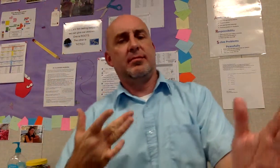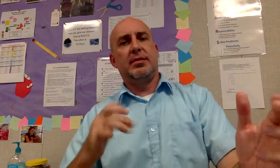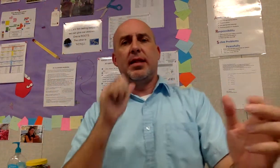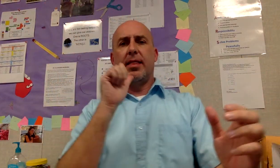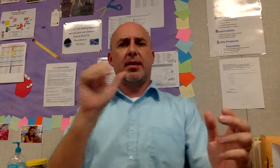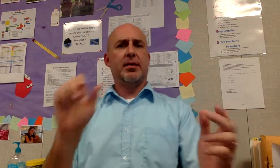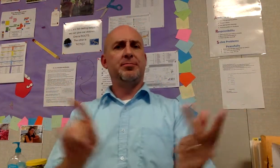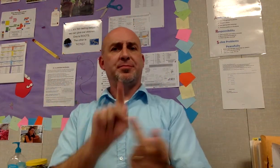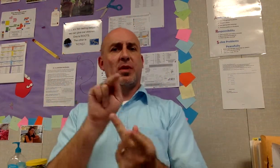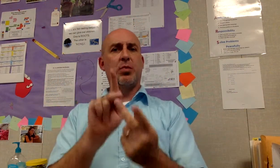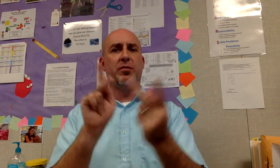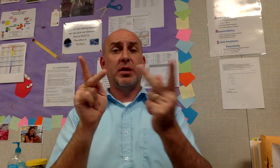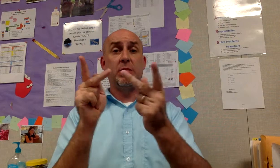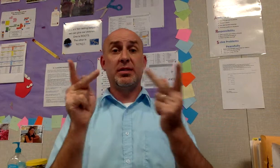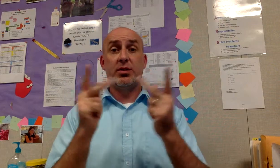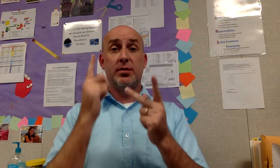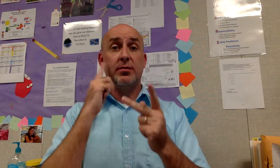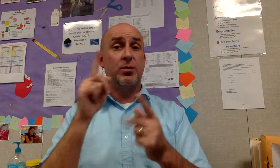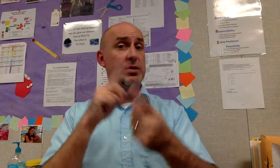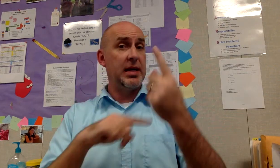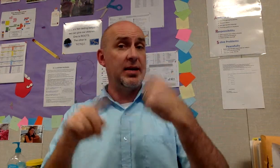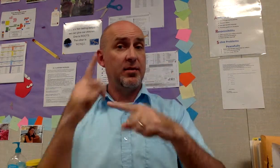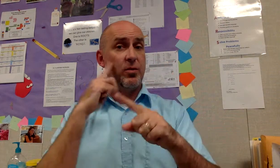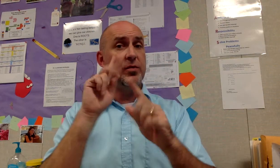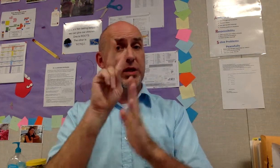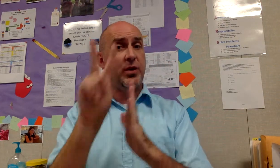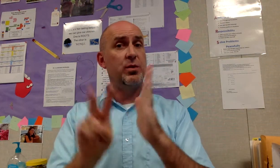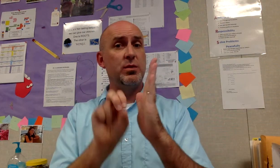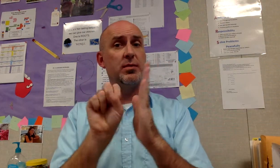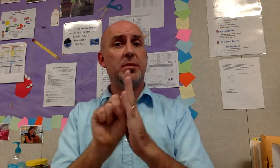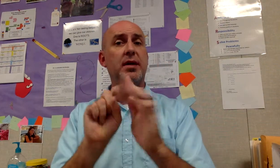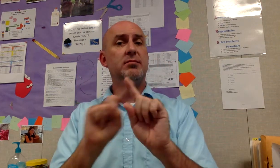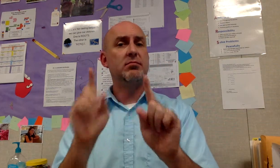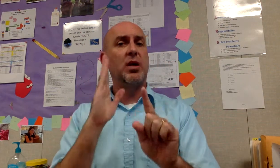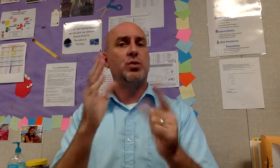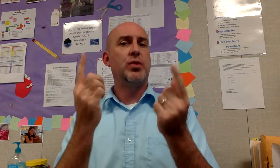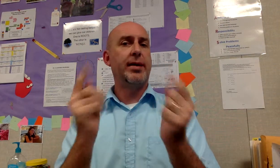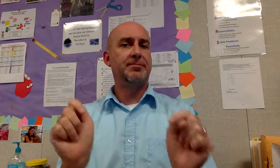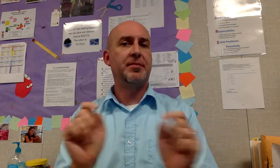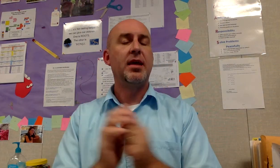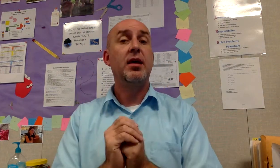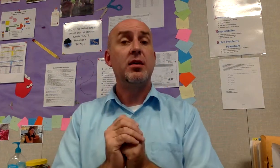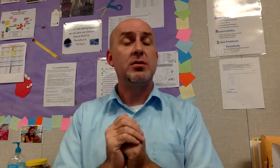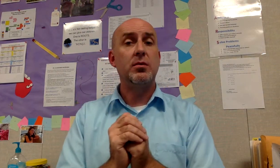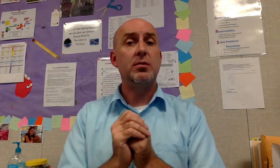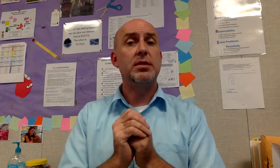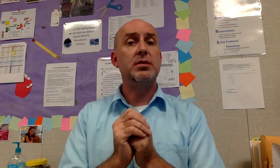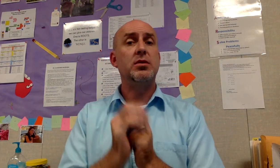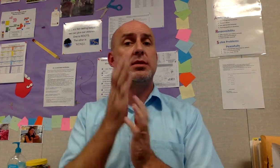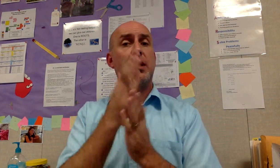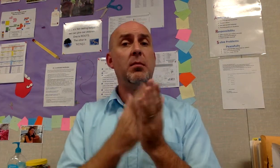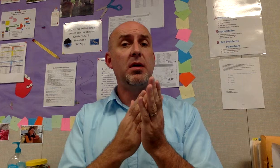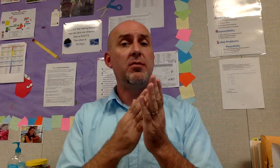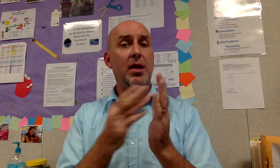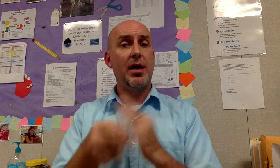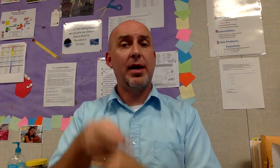not the perfect position for signing for videos, but I will try. So these are some of the